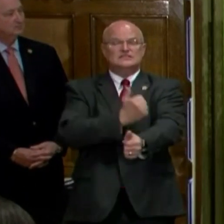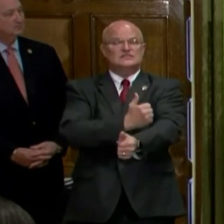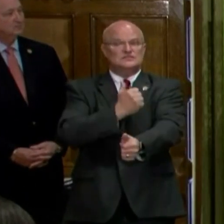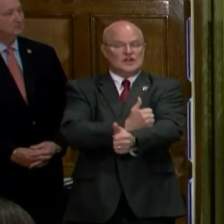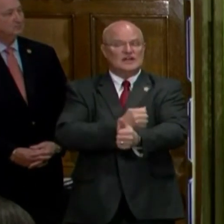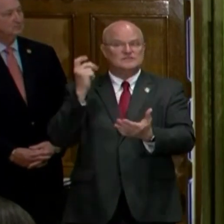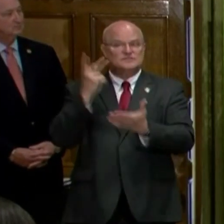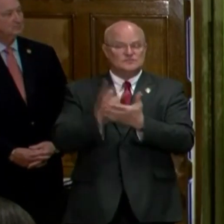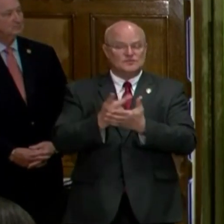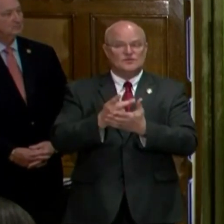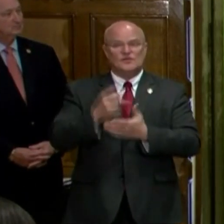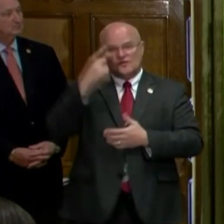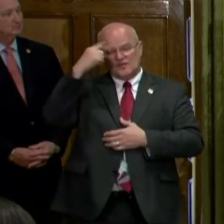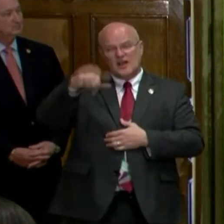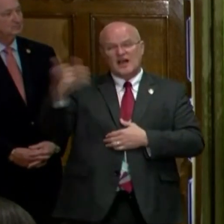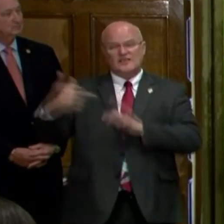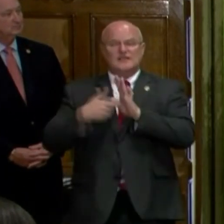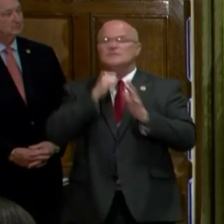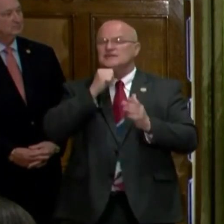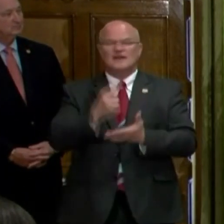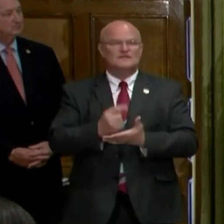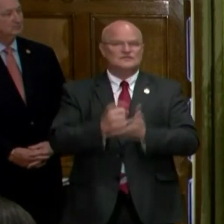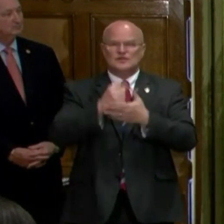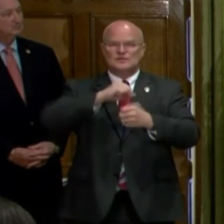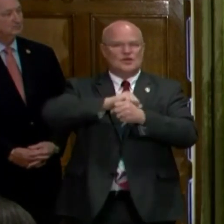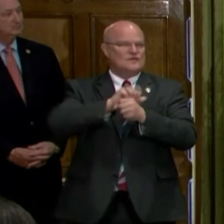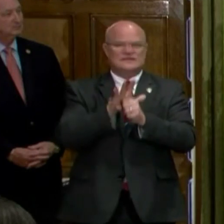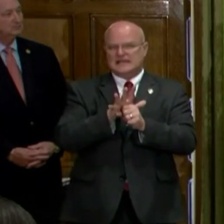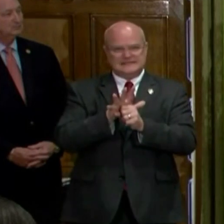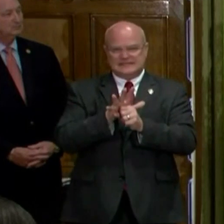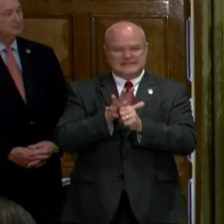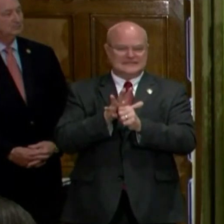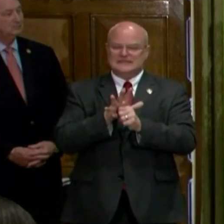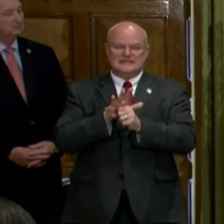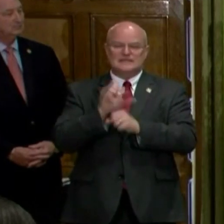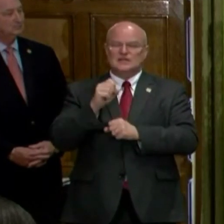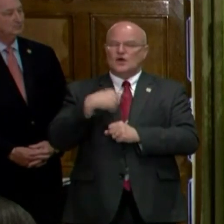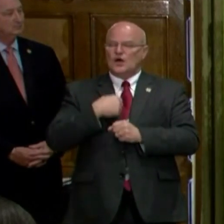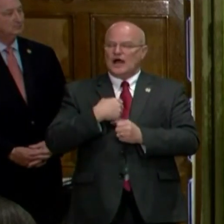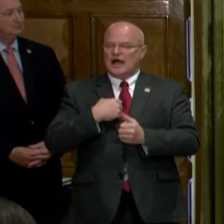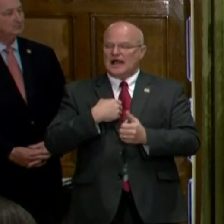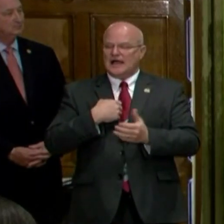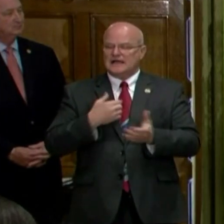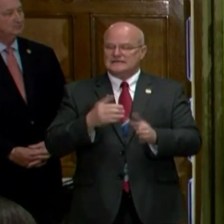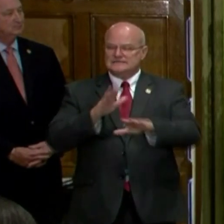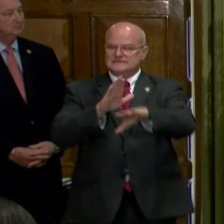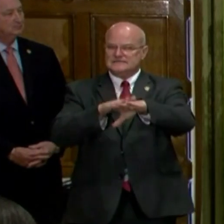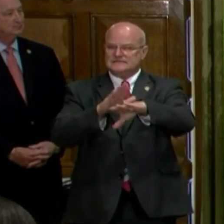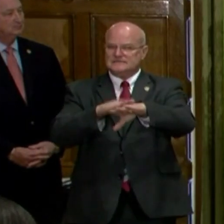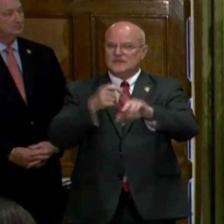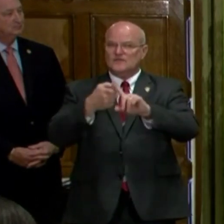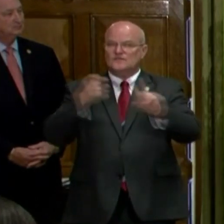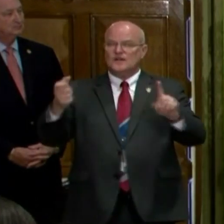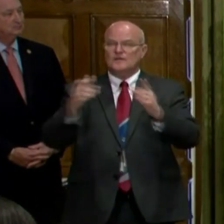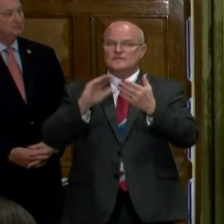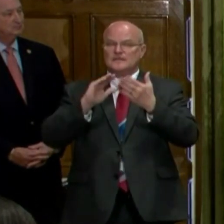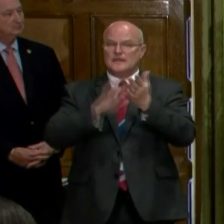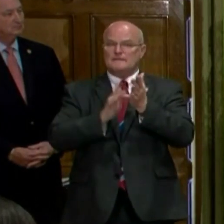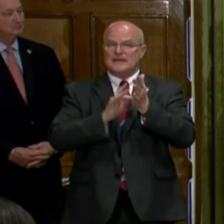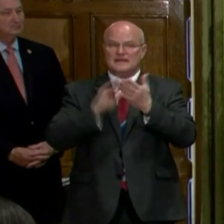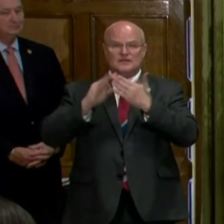approved for other indications, but not for treatment of COVID-19. So I urge caution, especially from our medical